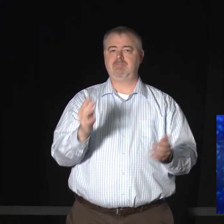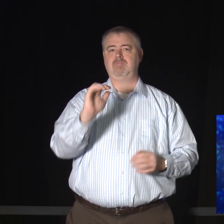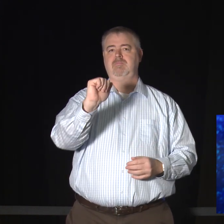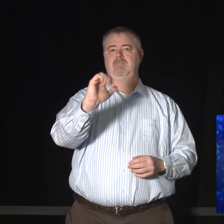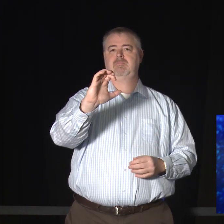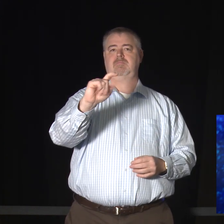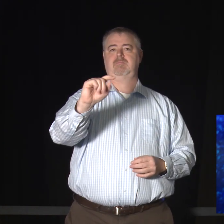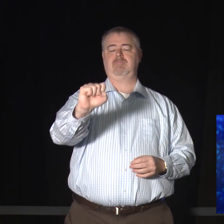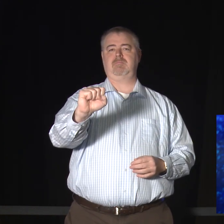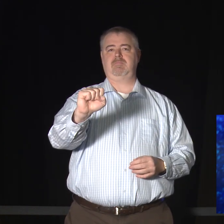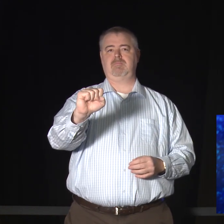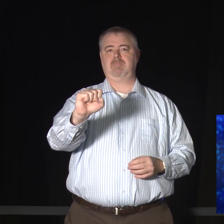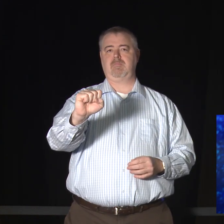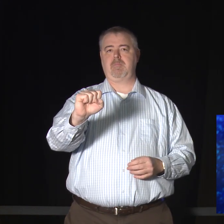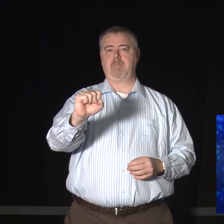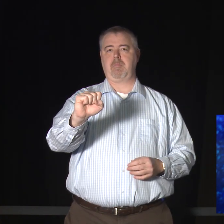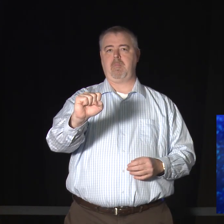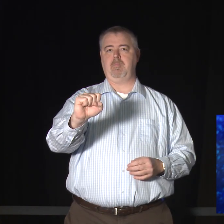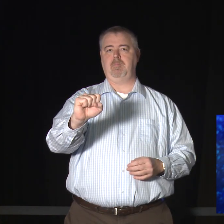Acts.